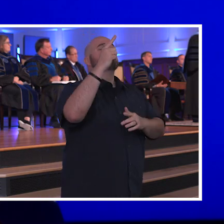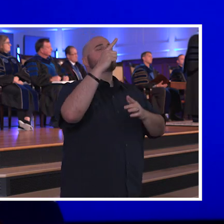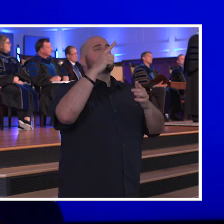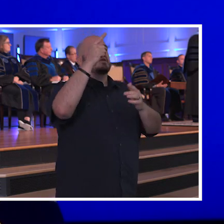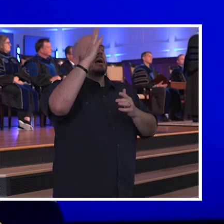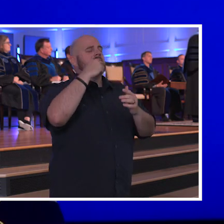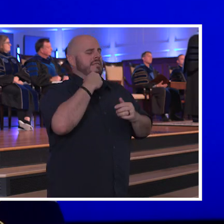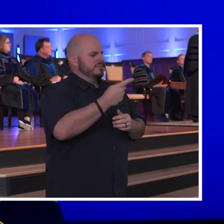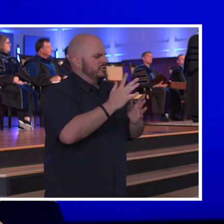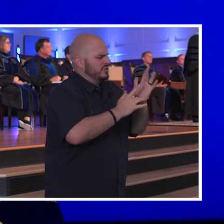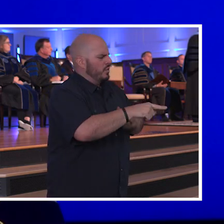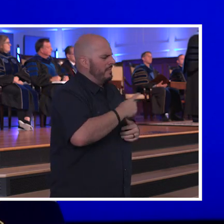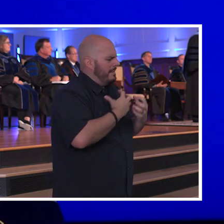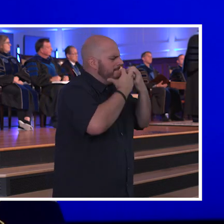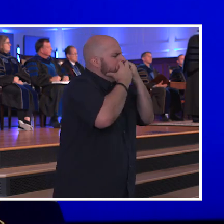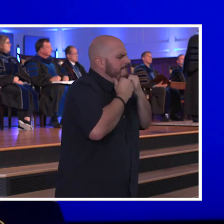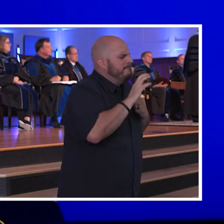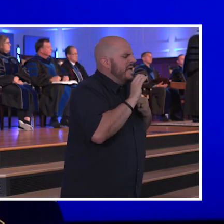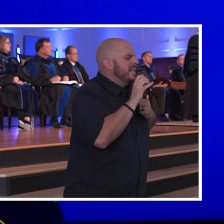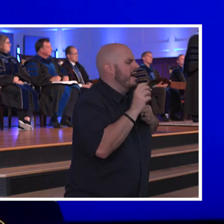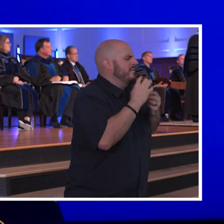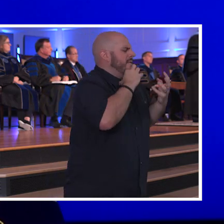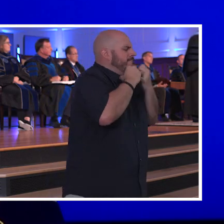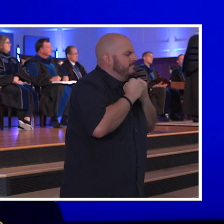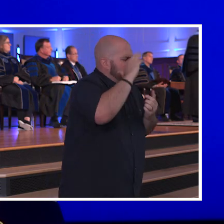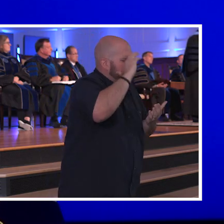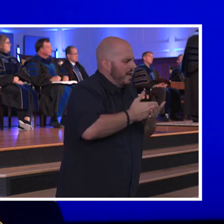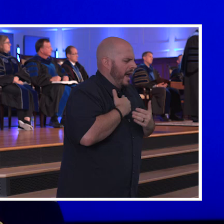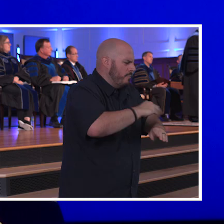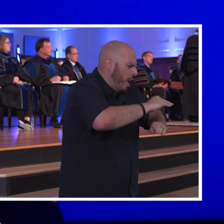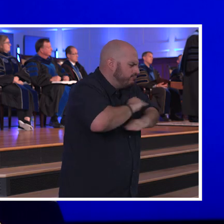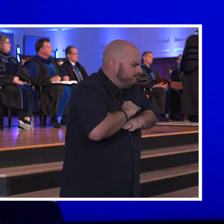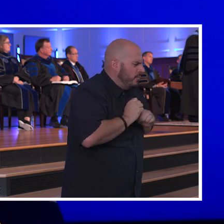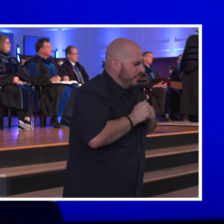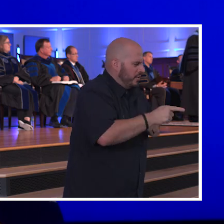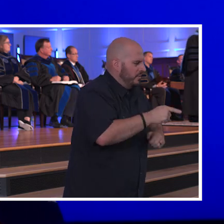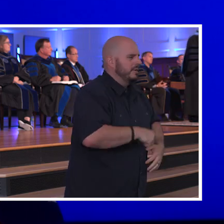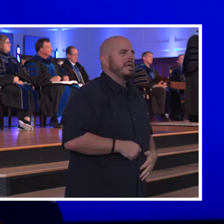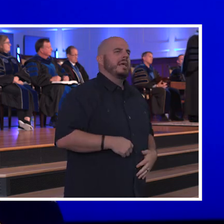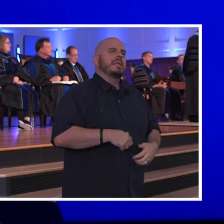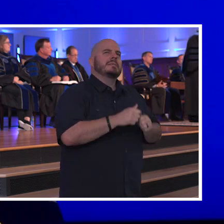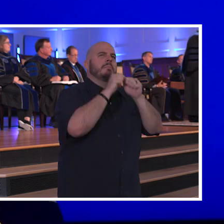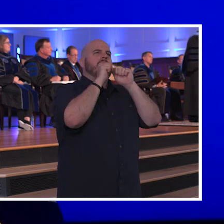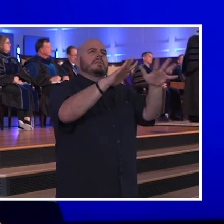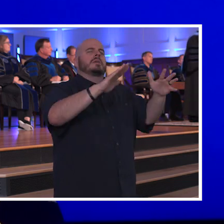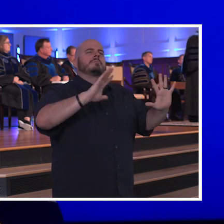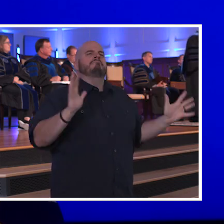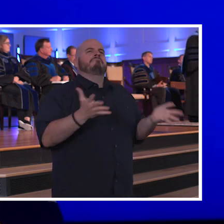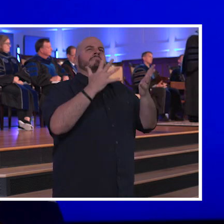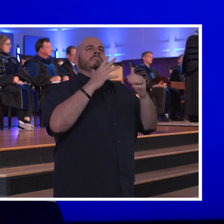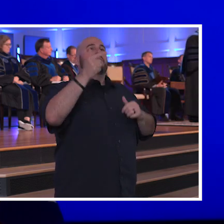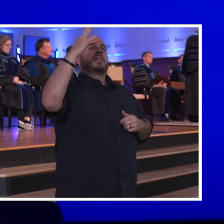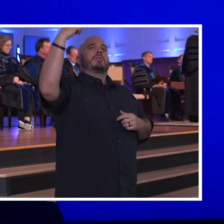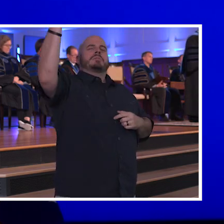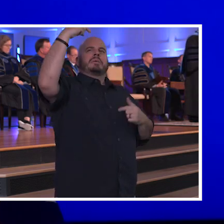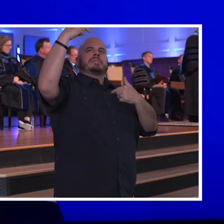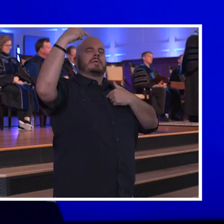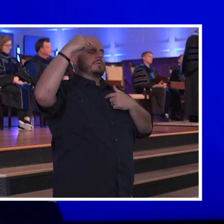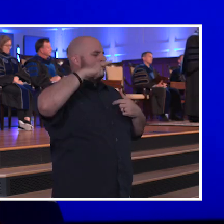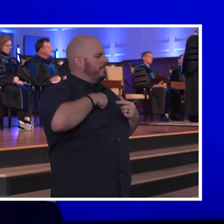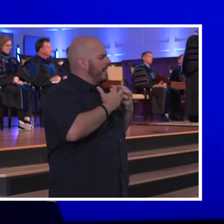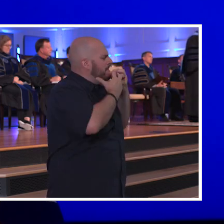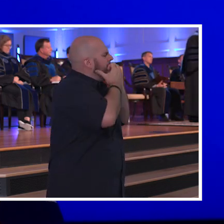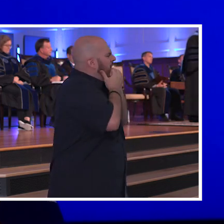you I am well pleased." It is a blessing and encouragement to know the Father looks at me and says, "You are my beloved